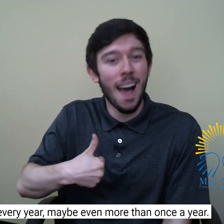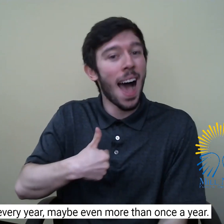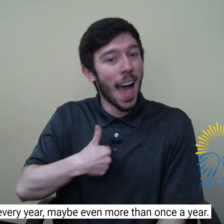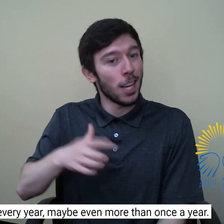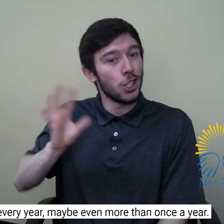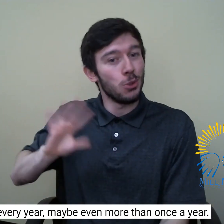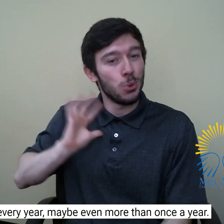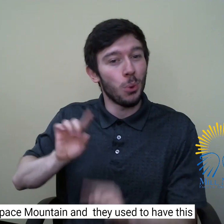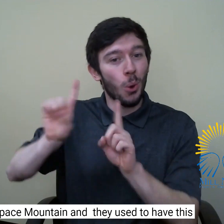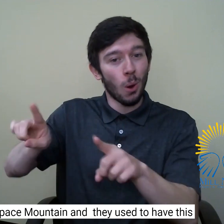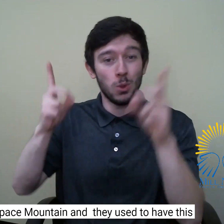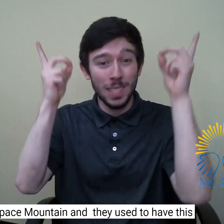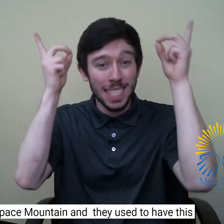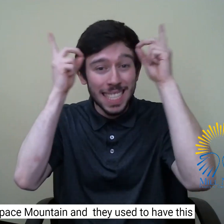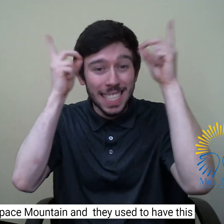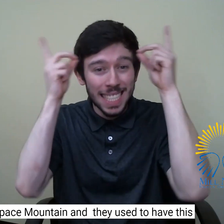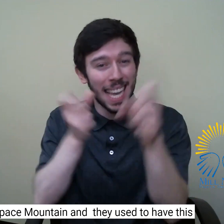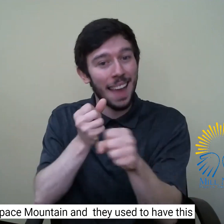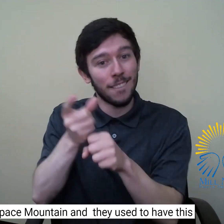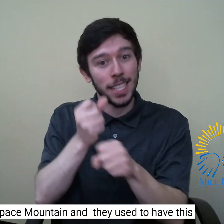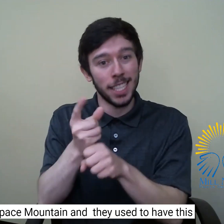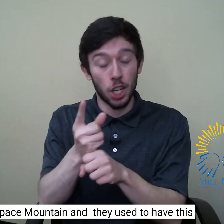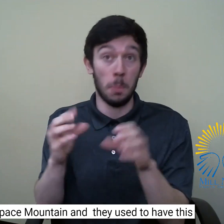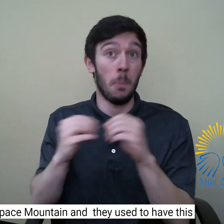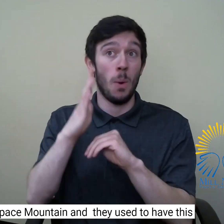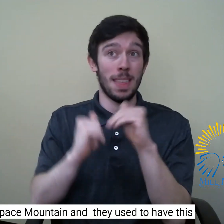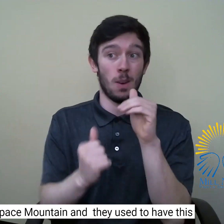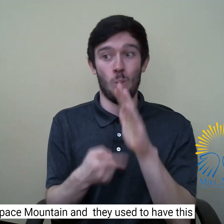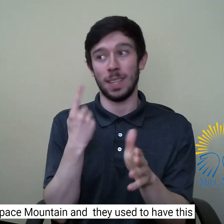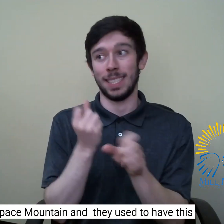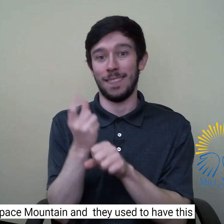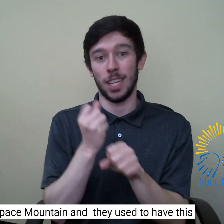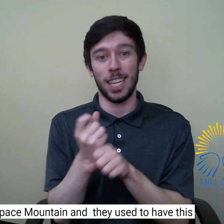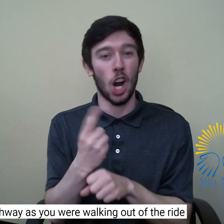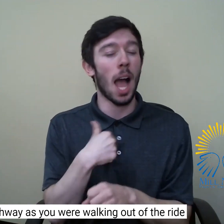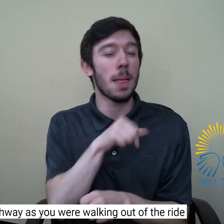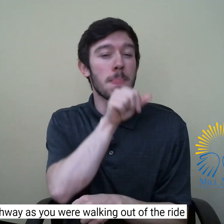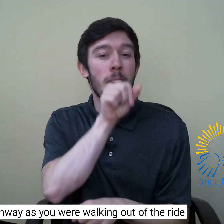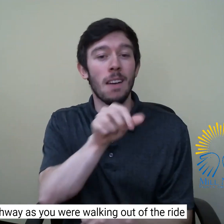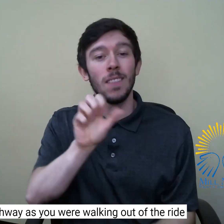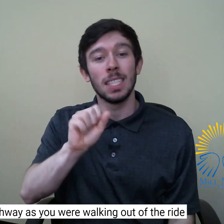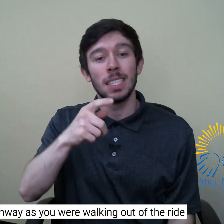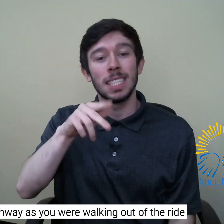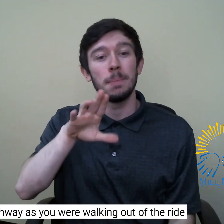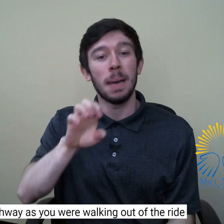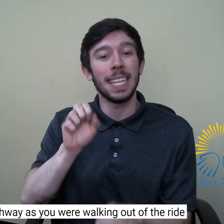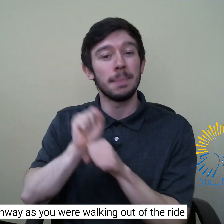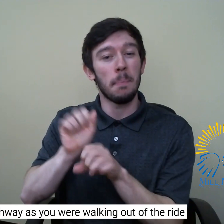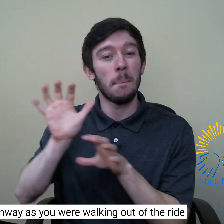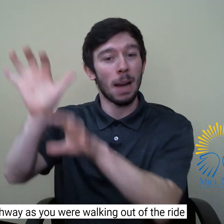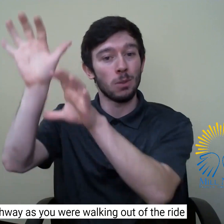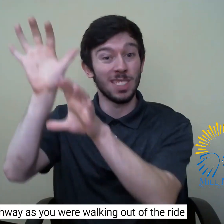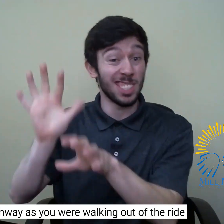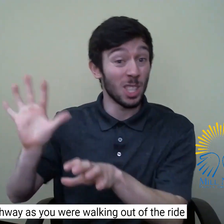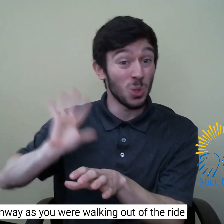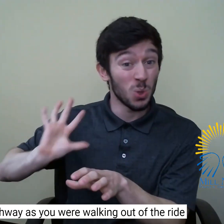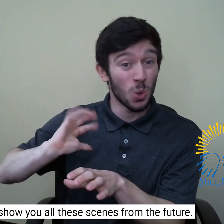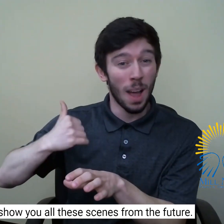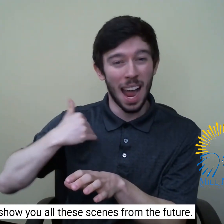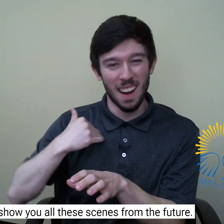once a year. And I loved Space Mountain. And they used to have this moving pathway as you were walking out of the ride, and it would show you